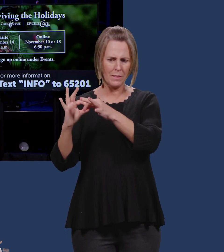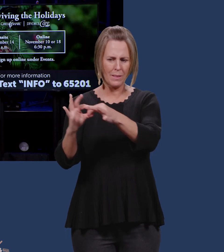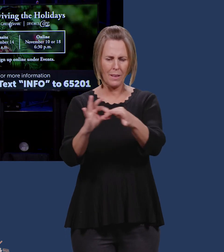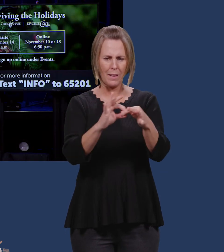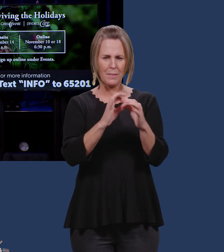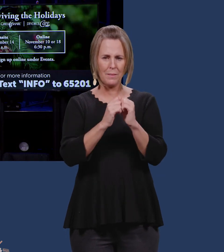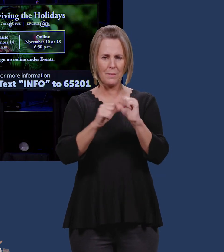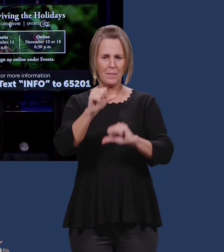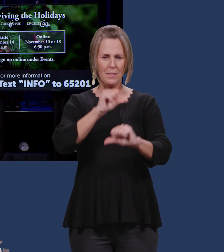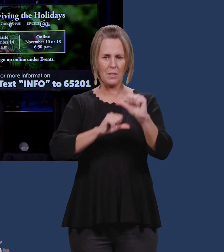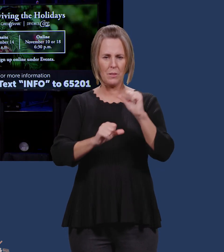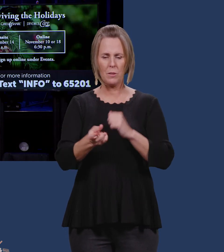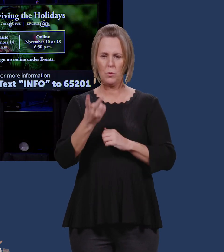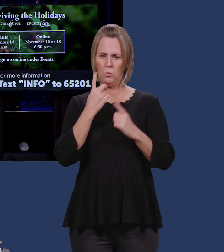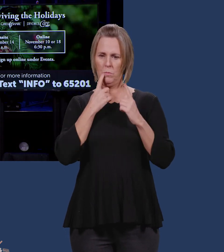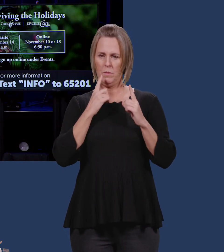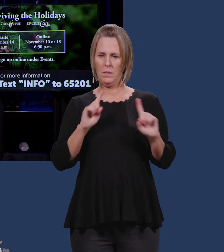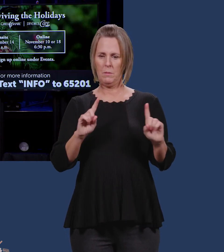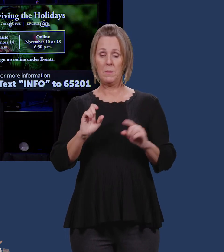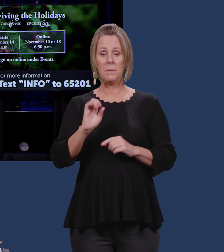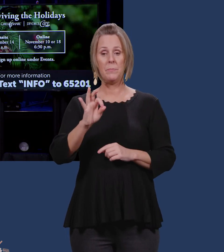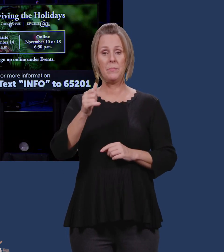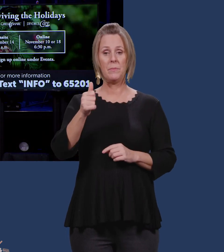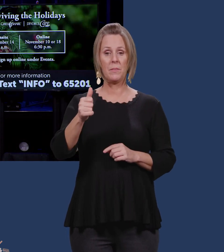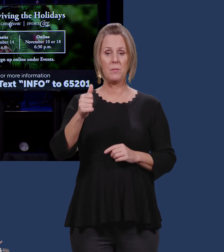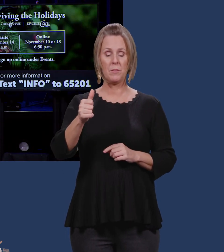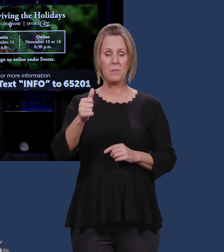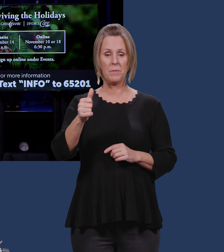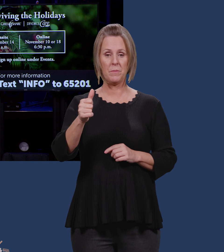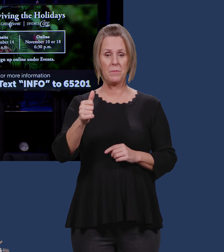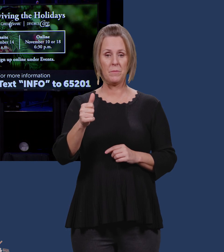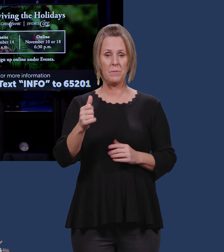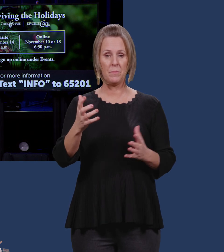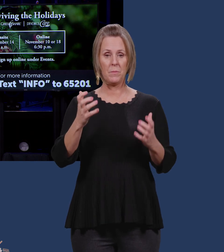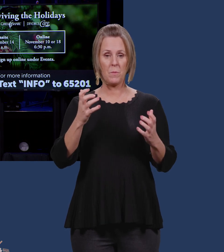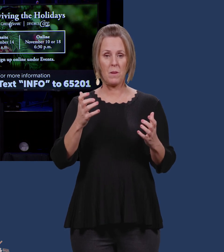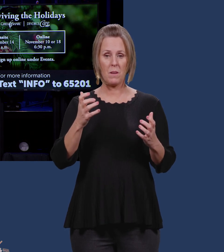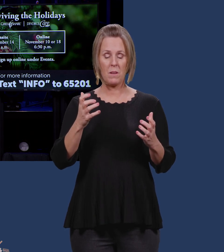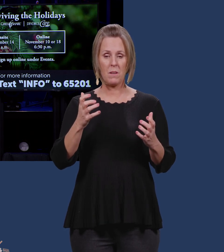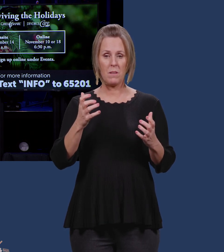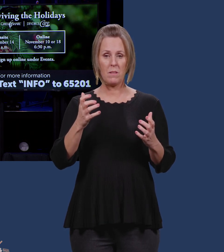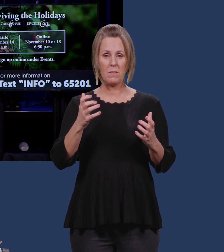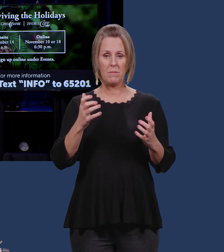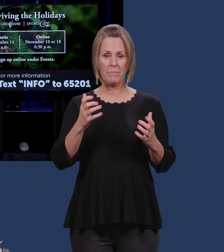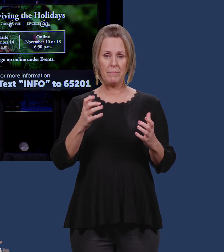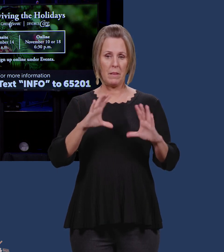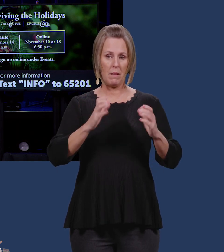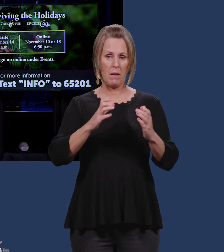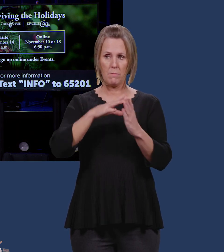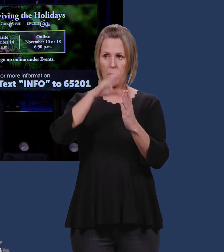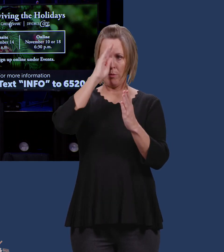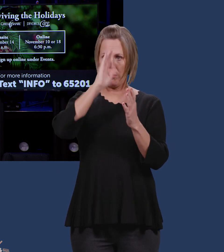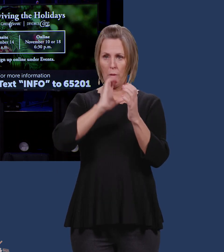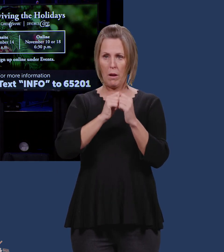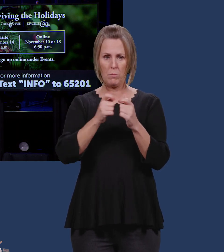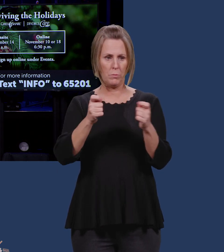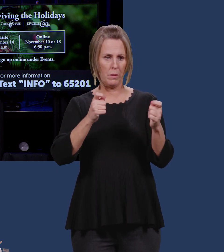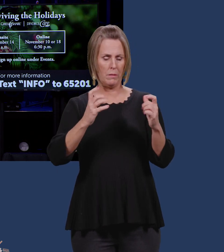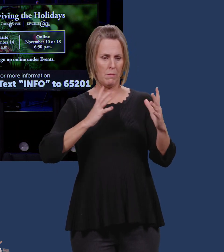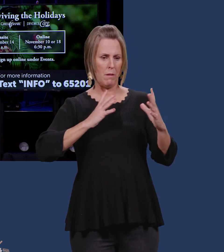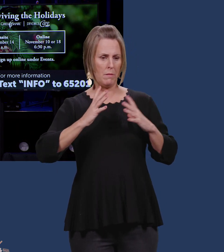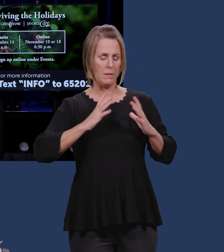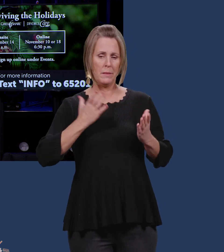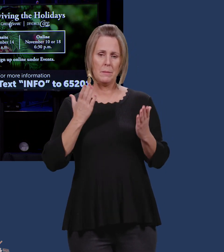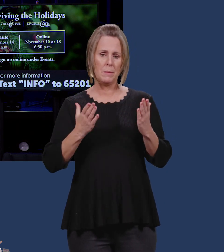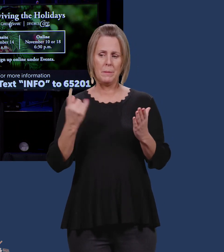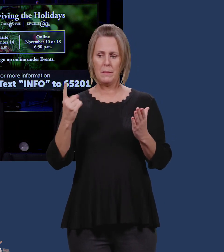quick things. One, if you would like to be equipped to how to handle the holidays, maybe you've lost someone, grief share,